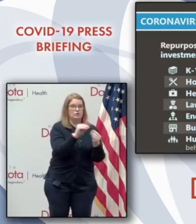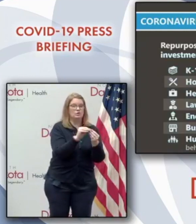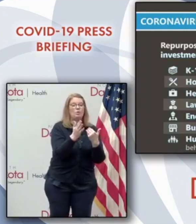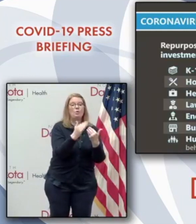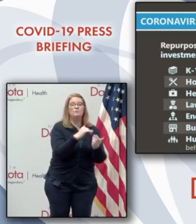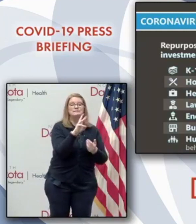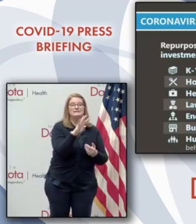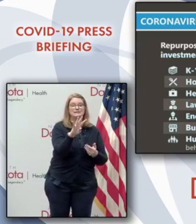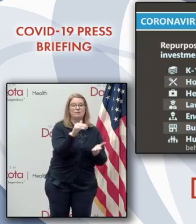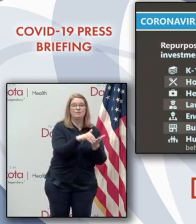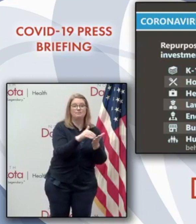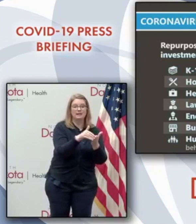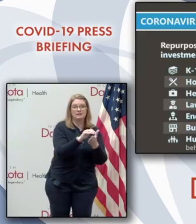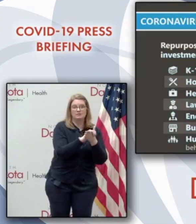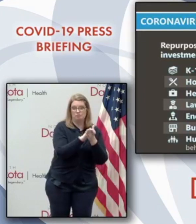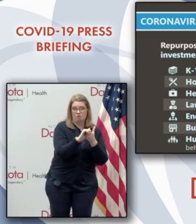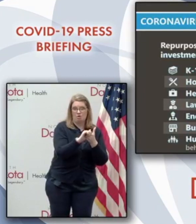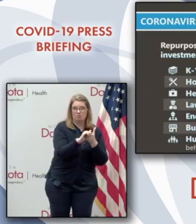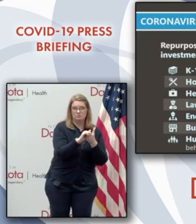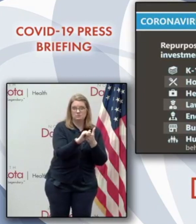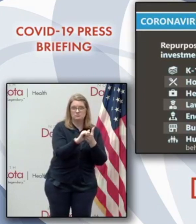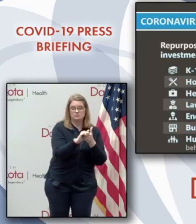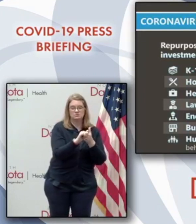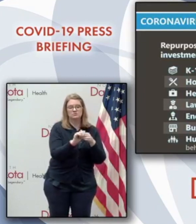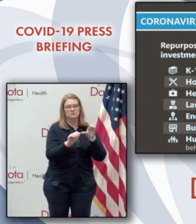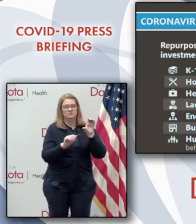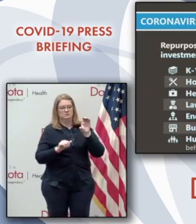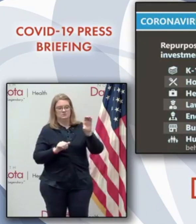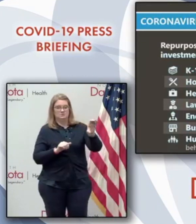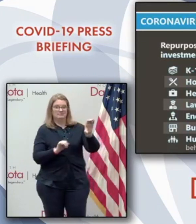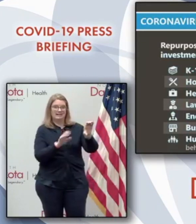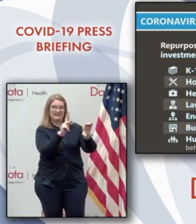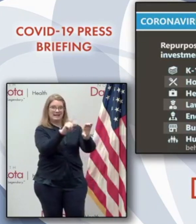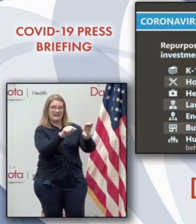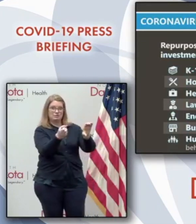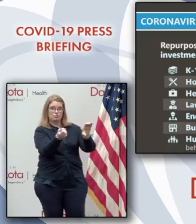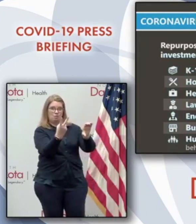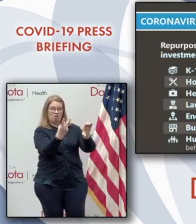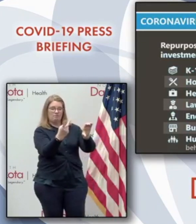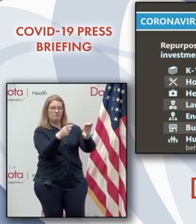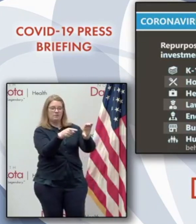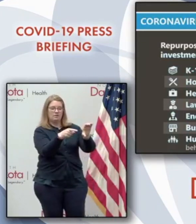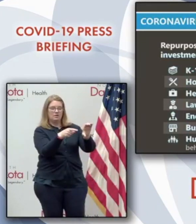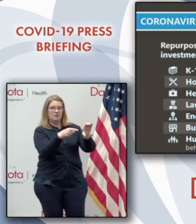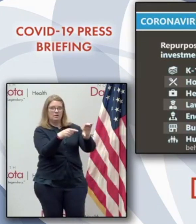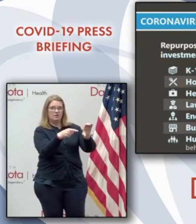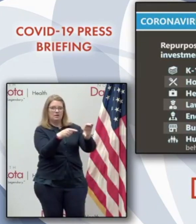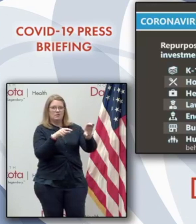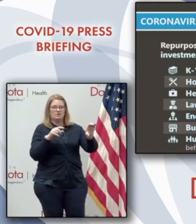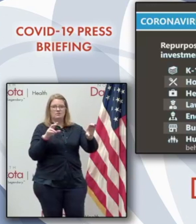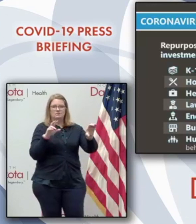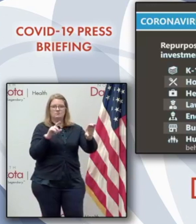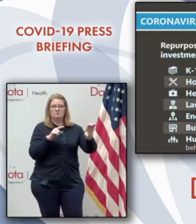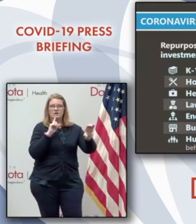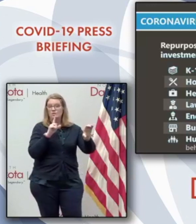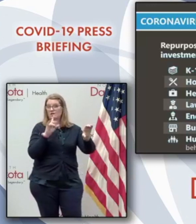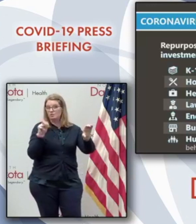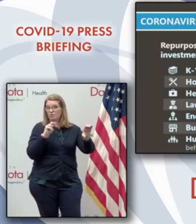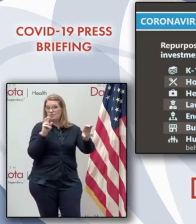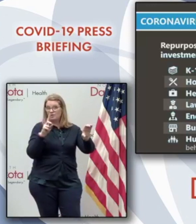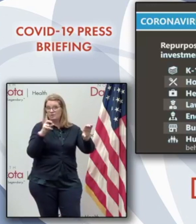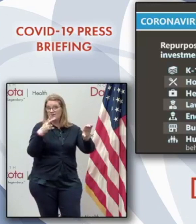almost $64 million going on top of K-12, and that's on top of already North Dakota, one of the highest in the nation,